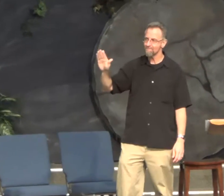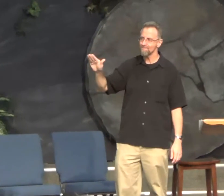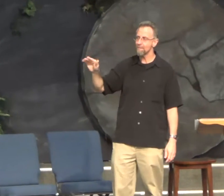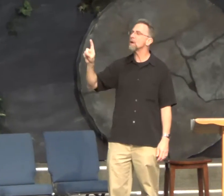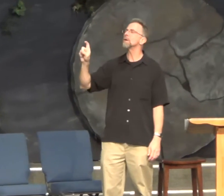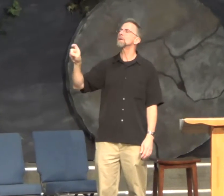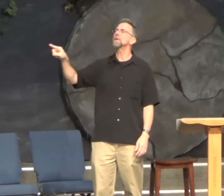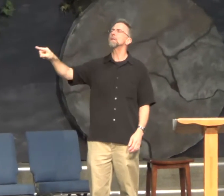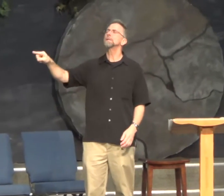Jesus knew their mind.